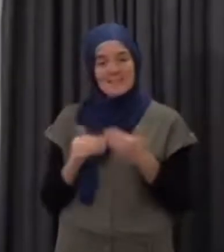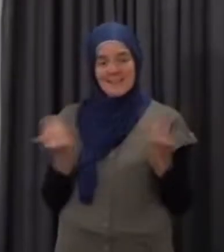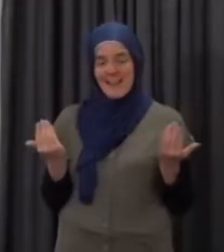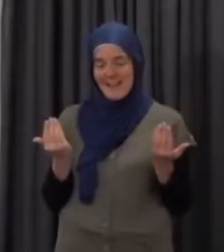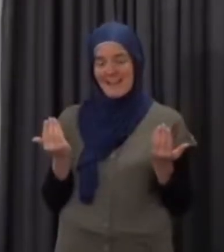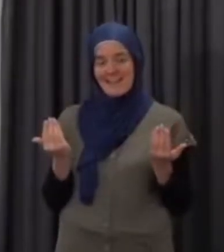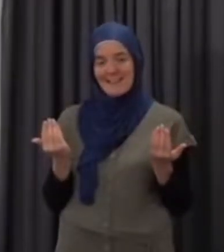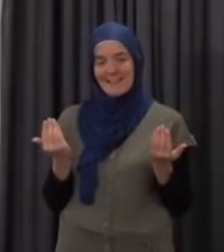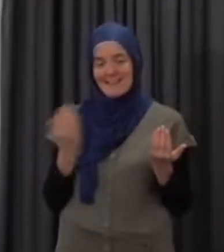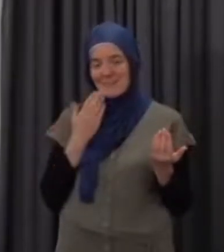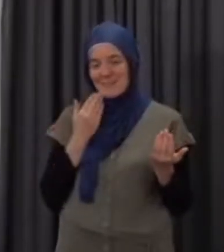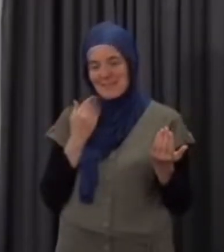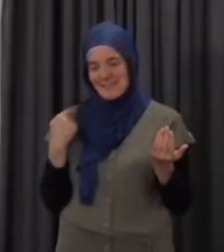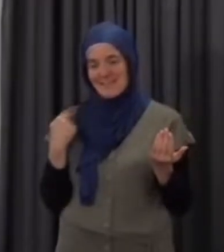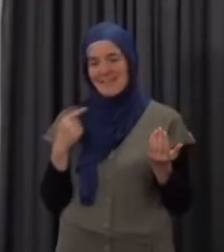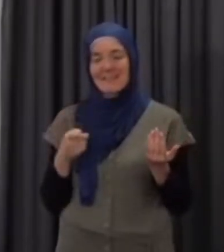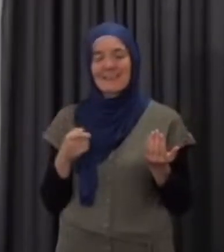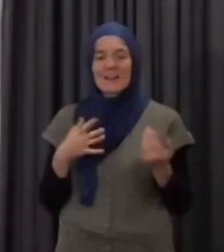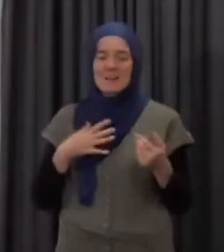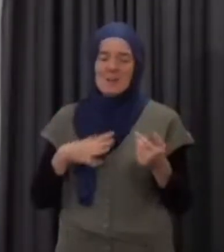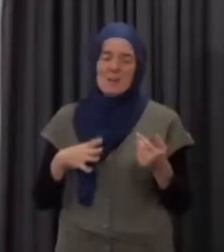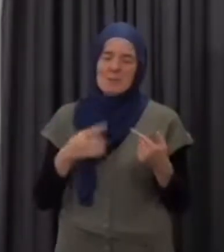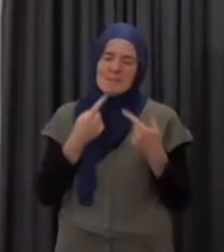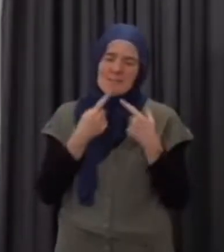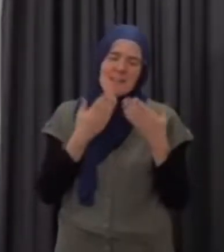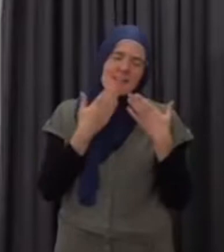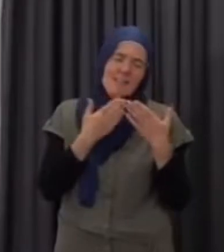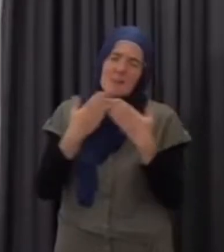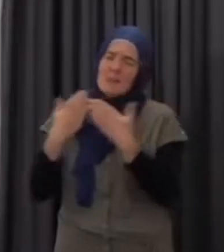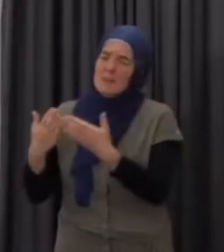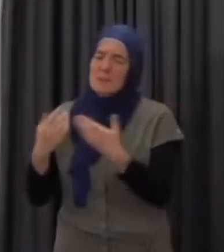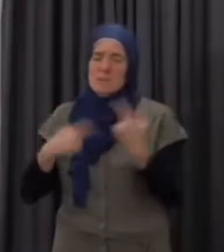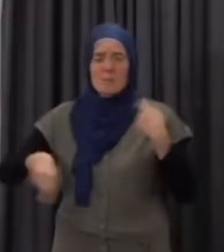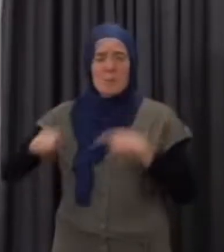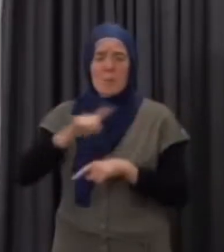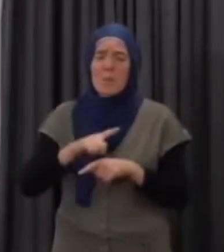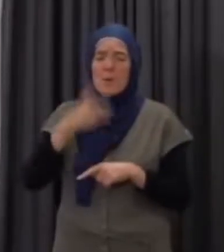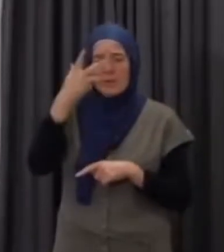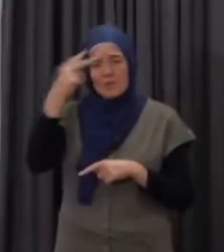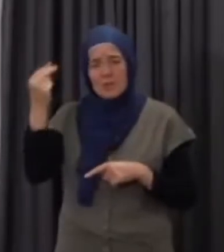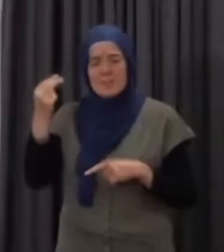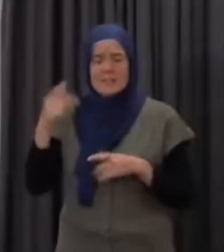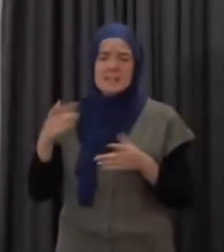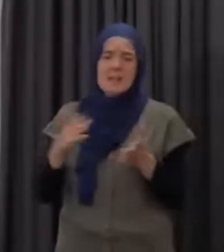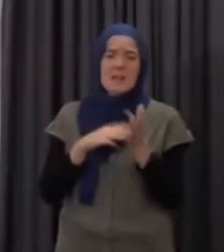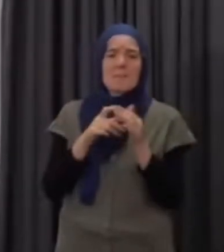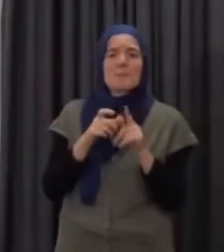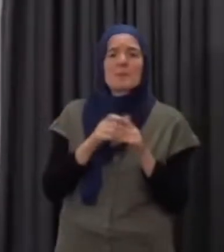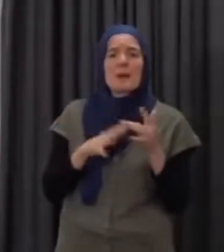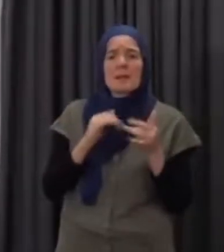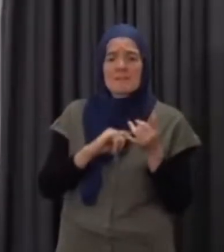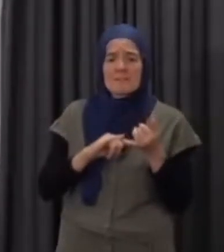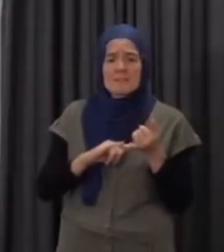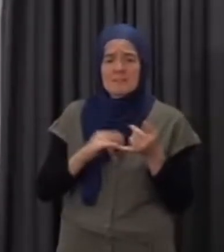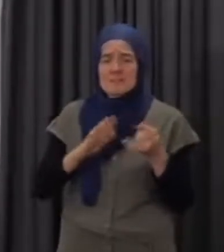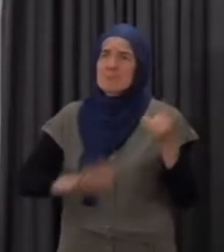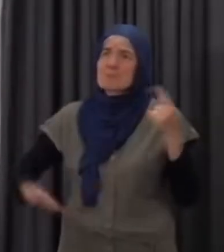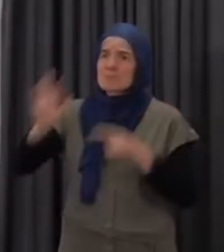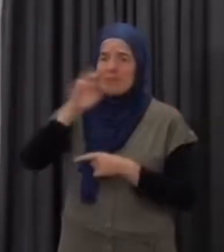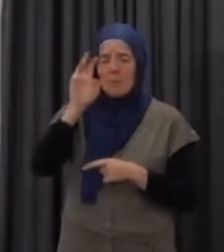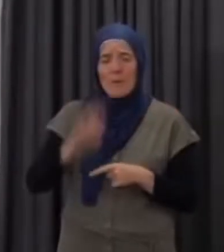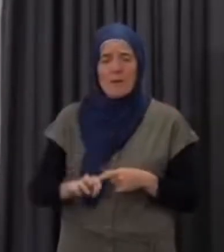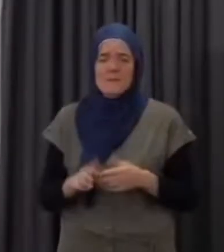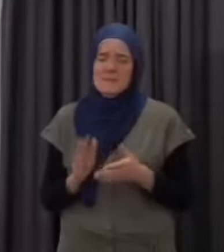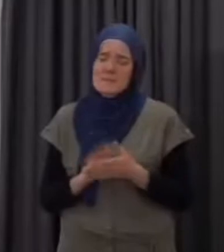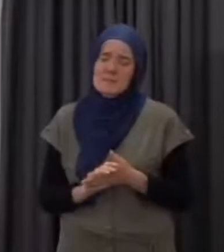our nursing and midwifery staff across Wales. This pandemic response has highlighted the critical nurse that nurses play alongside